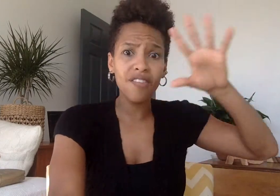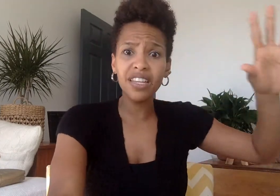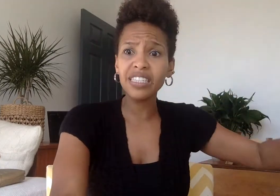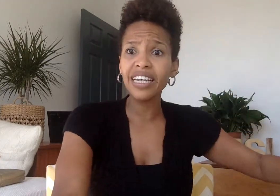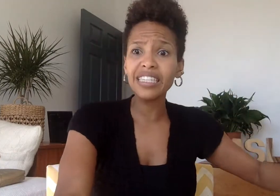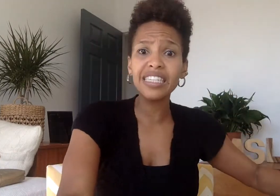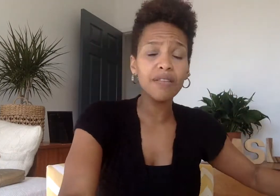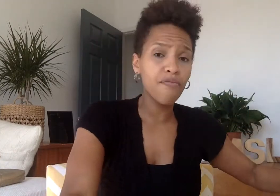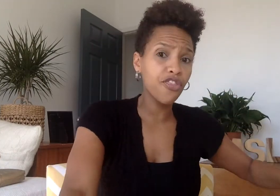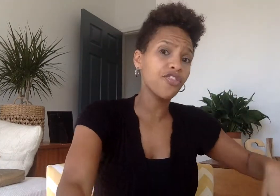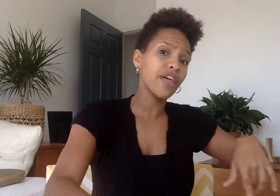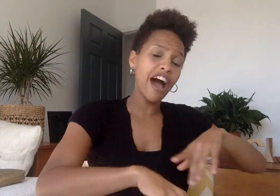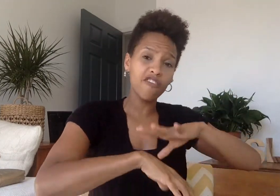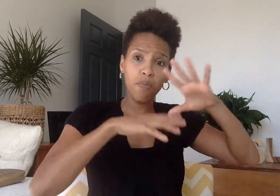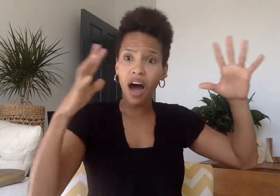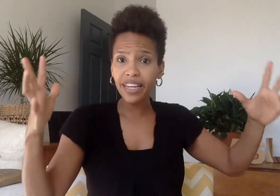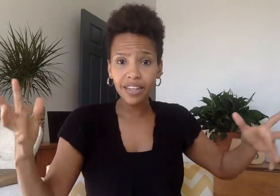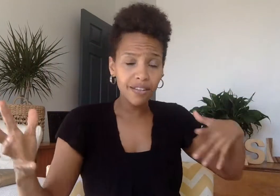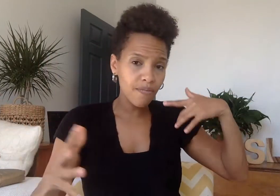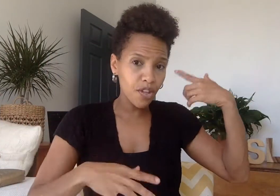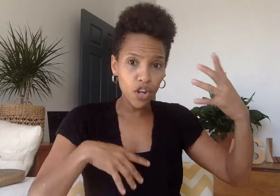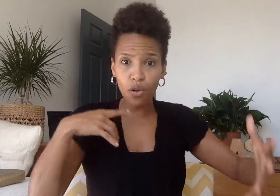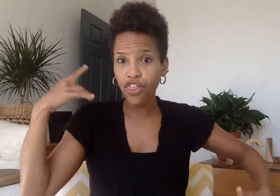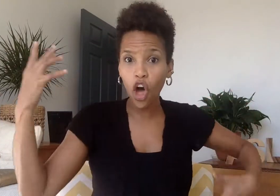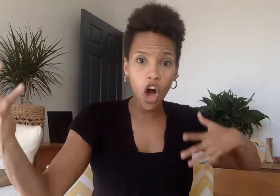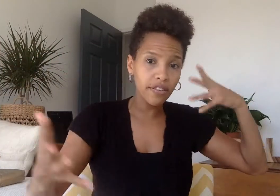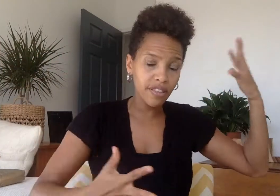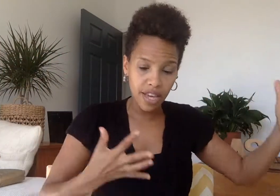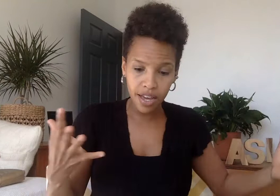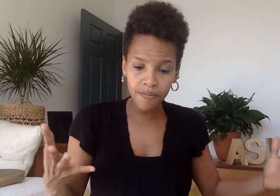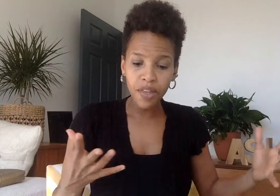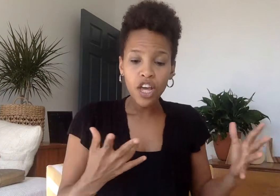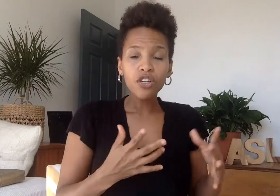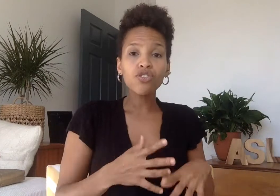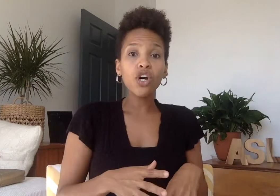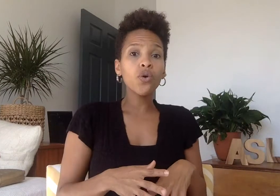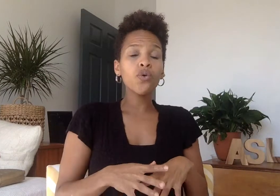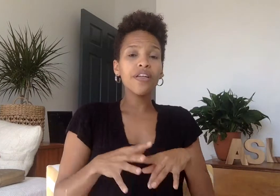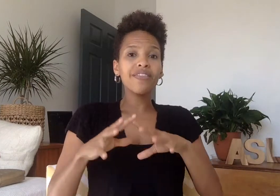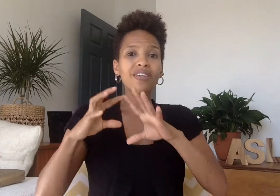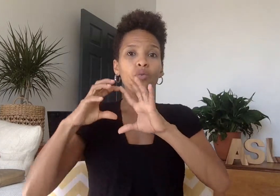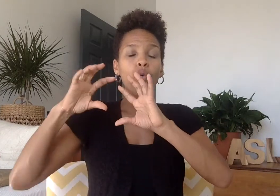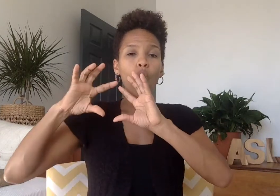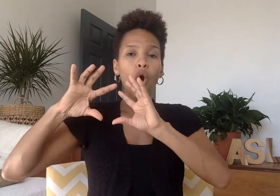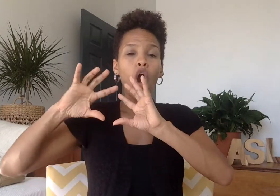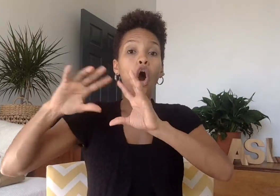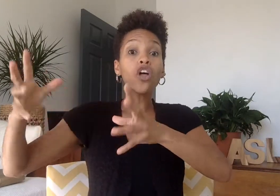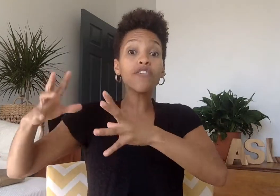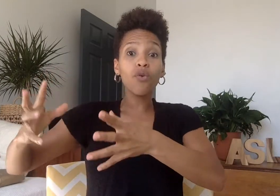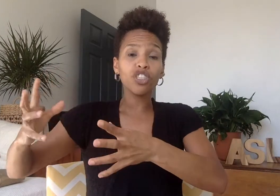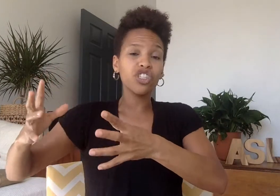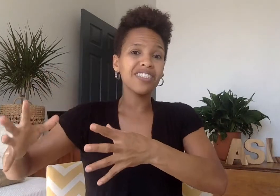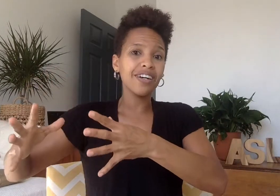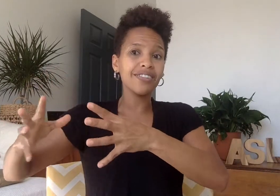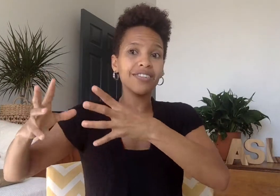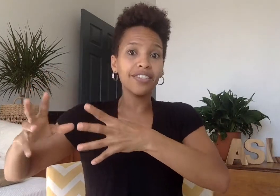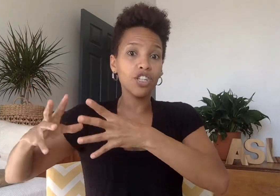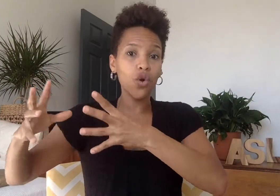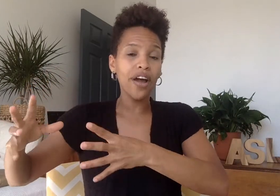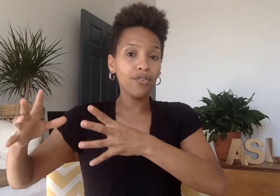this like deep out of body, thought thing. So all of what she does doesn't quite